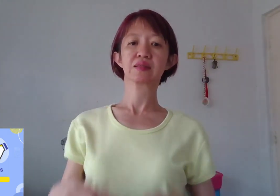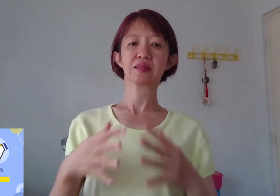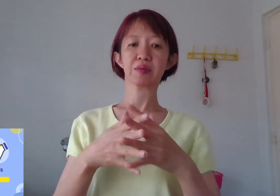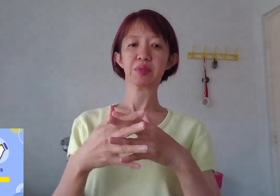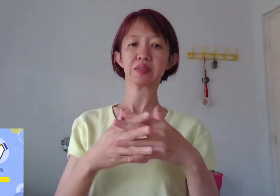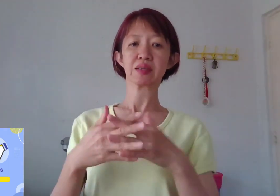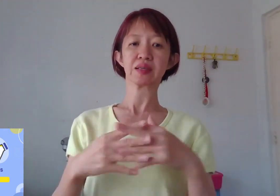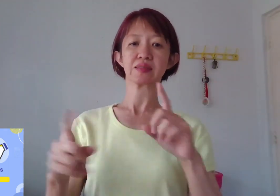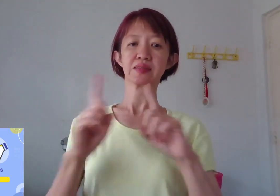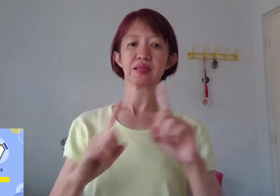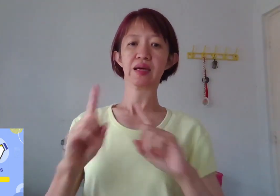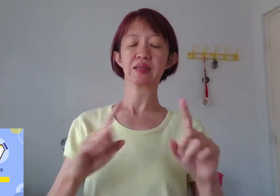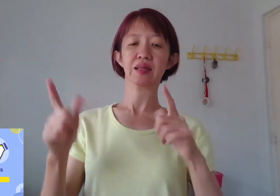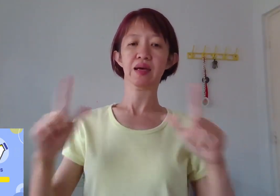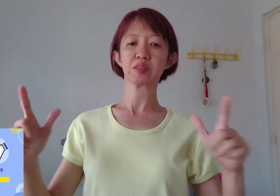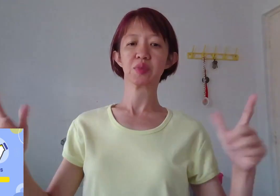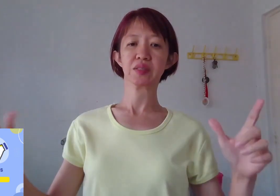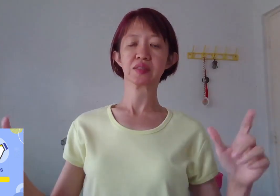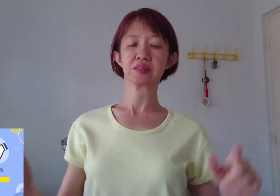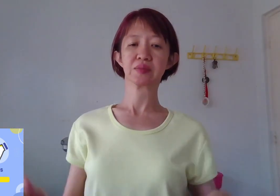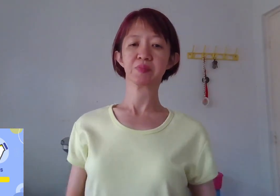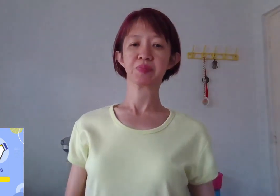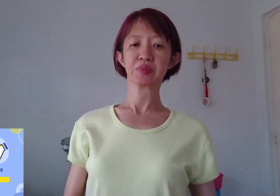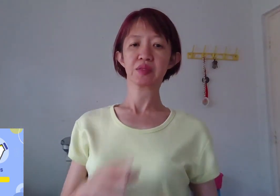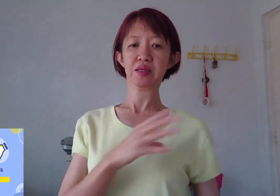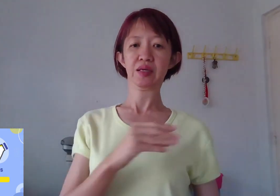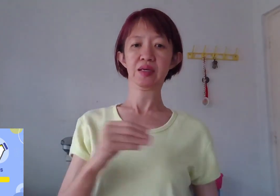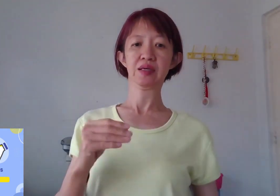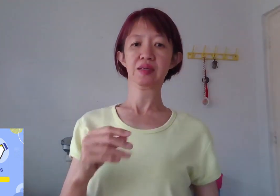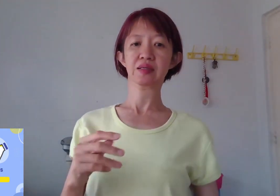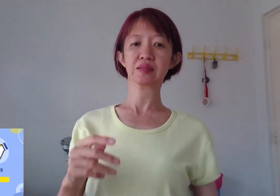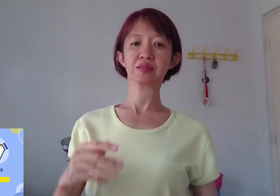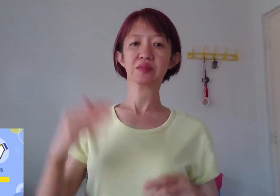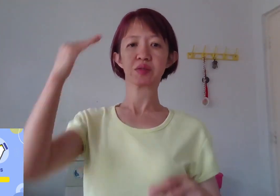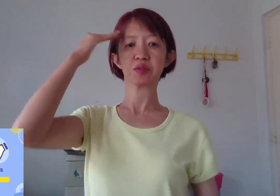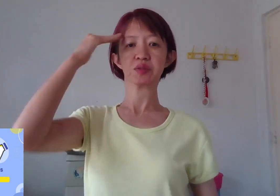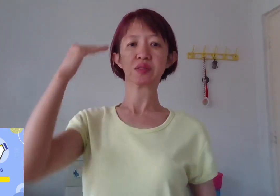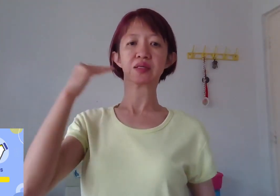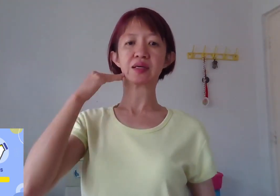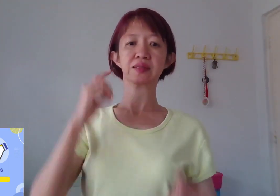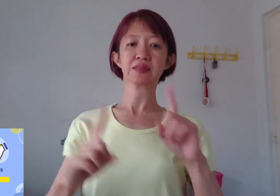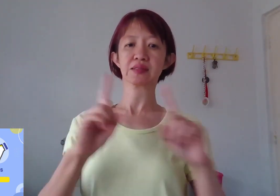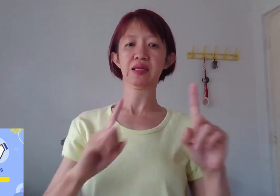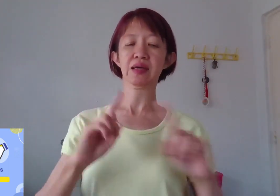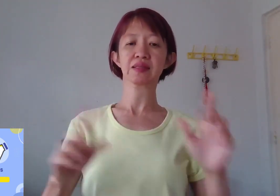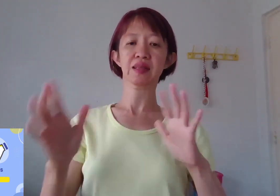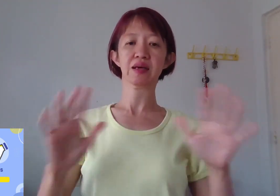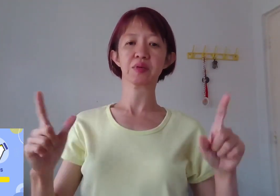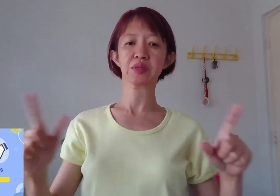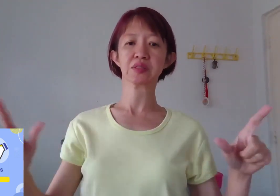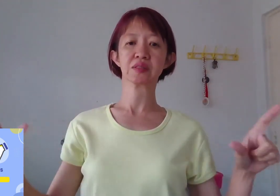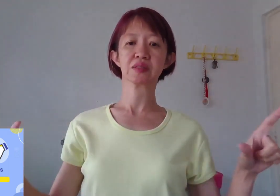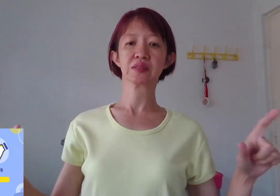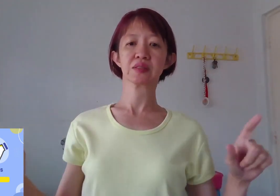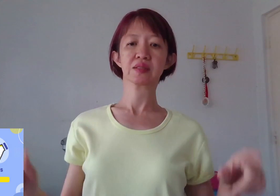in American Sign Language and Korean Sign Language.